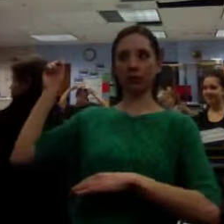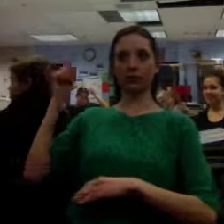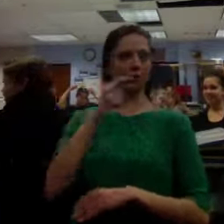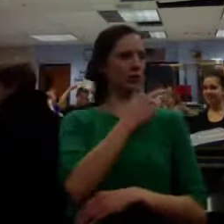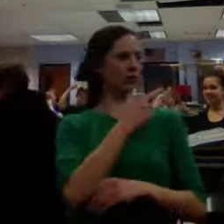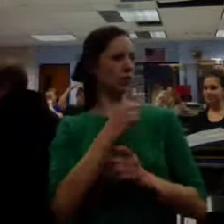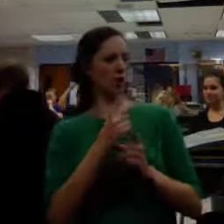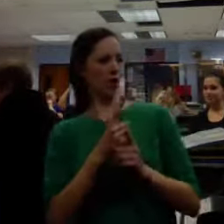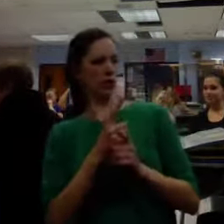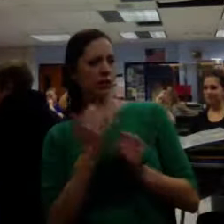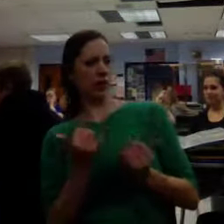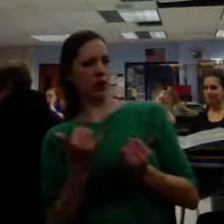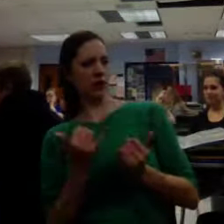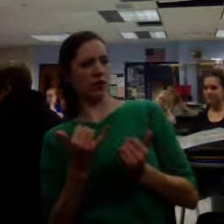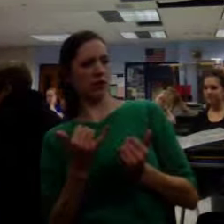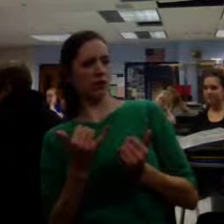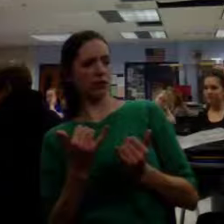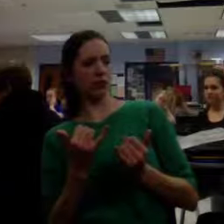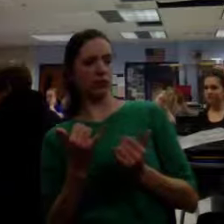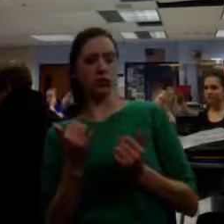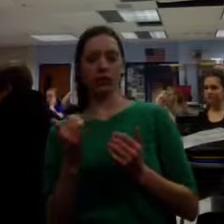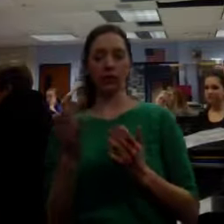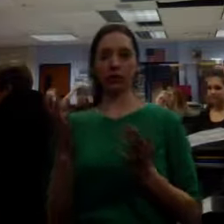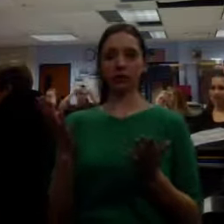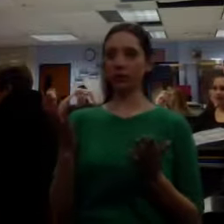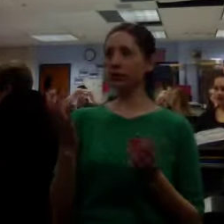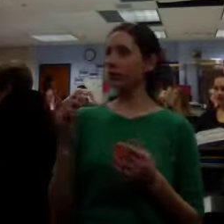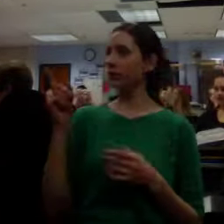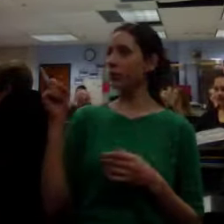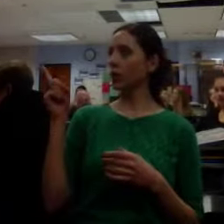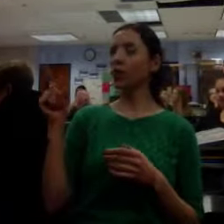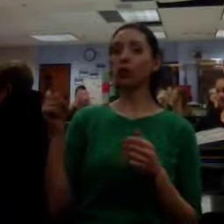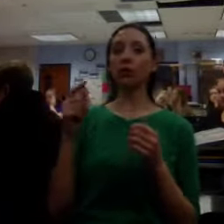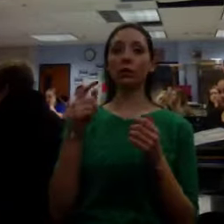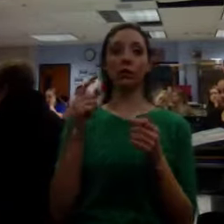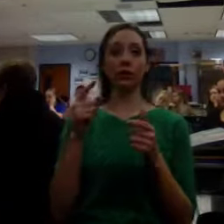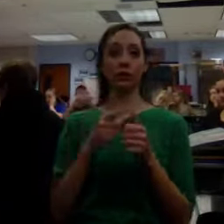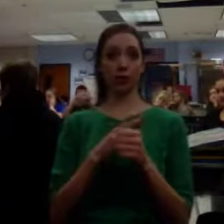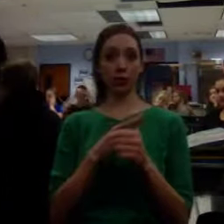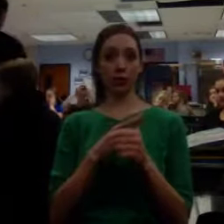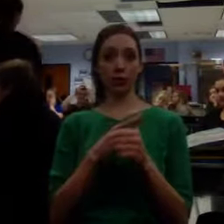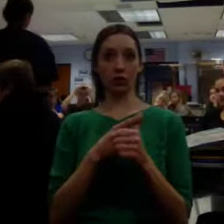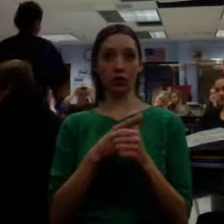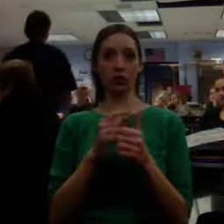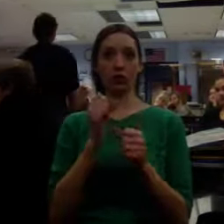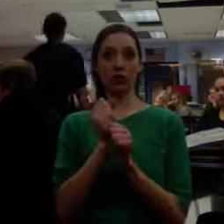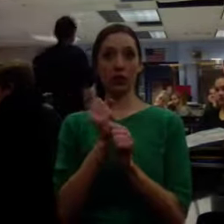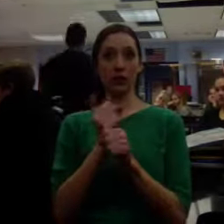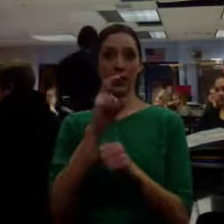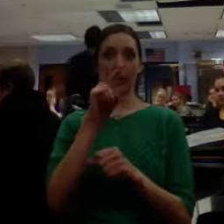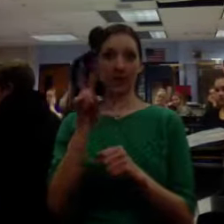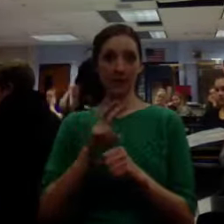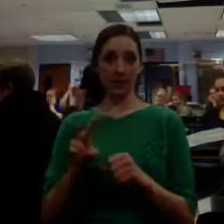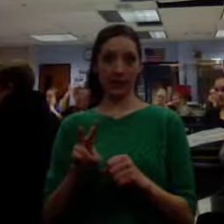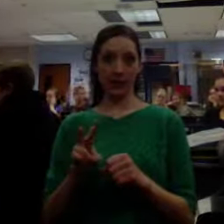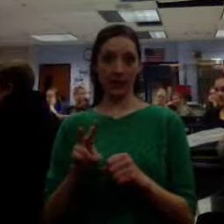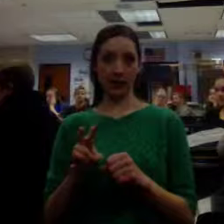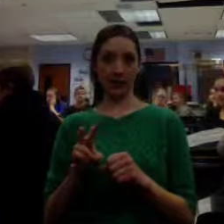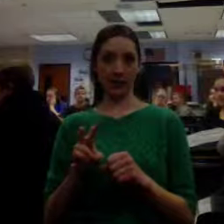to do the pizza first, have your hands washed, all that. The children that come, I'll have aprons out